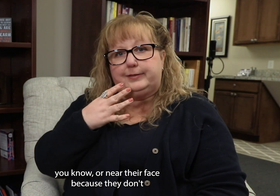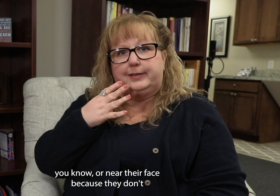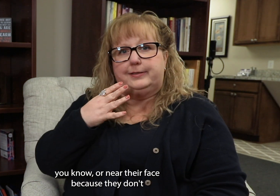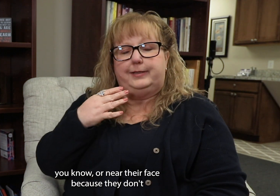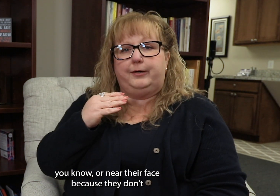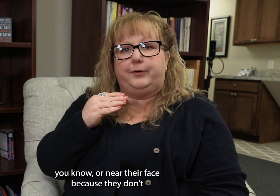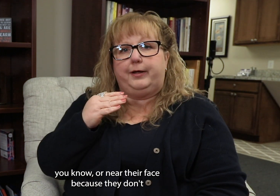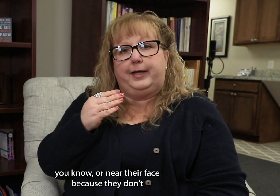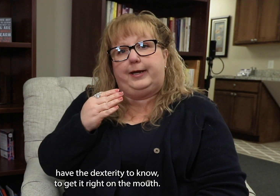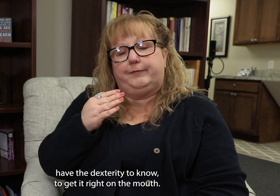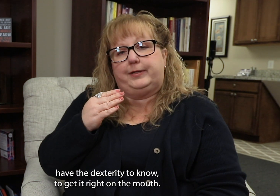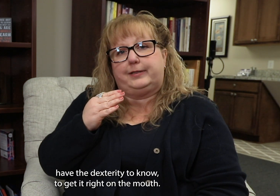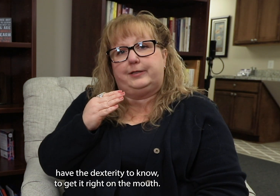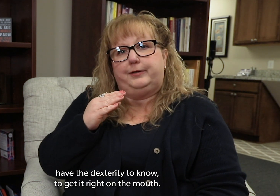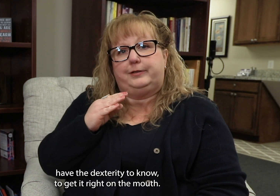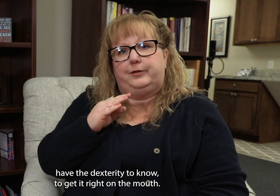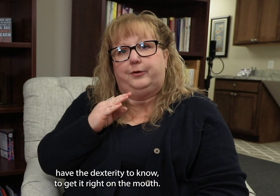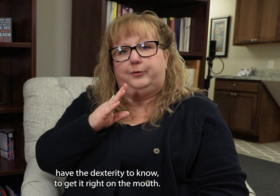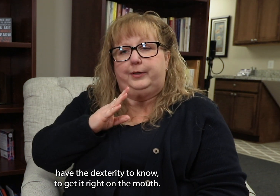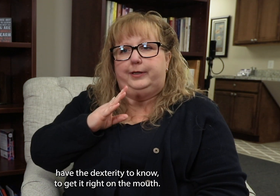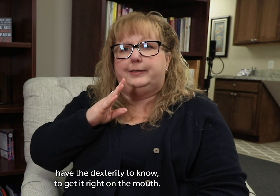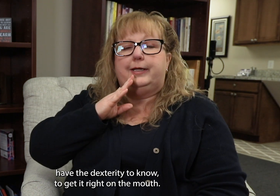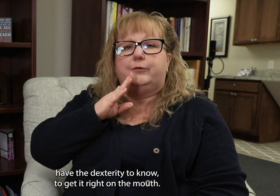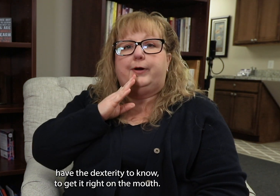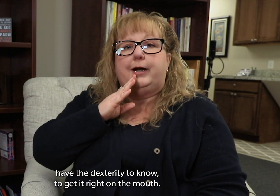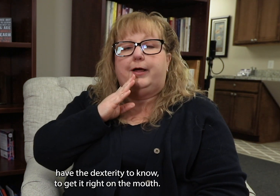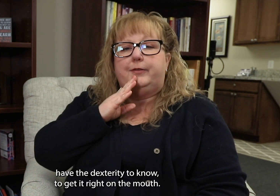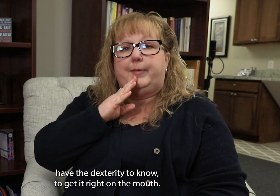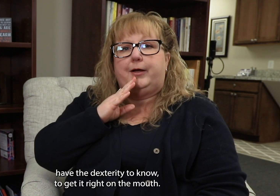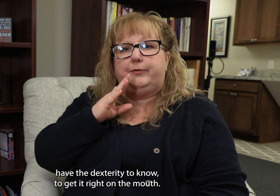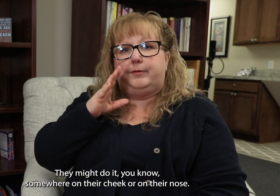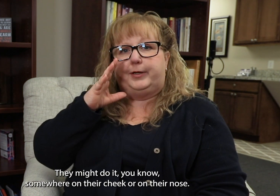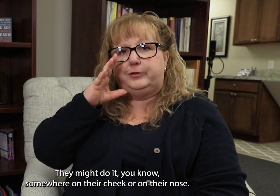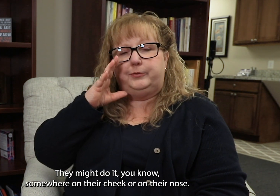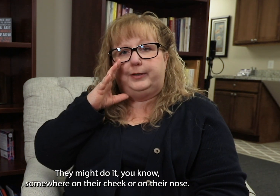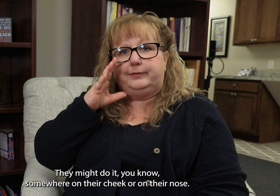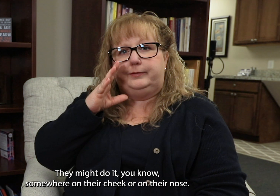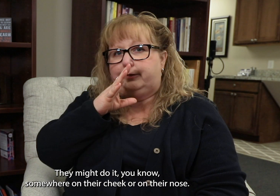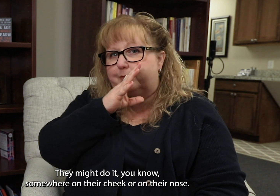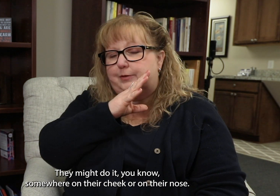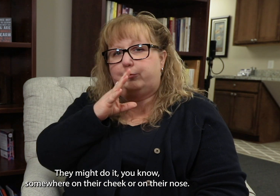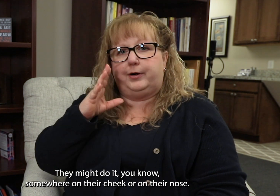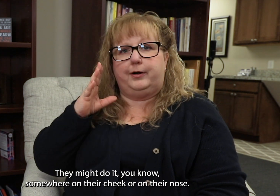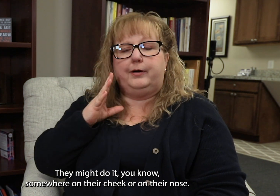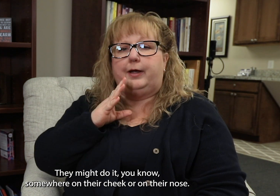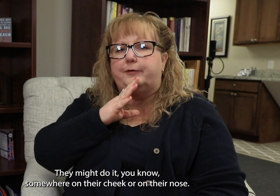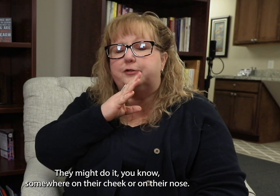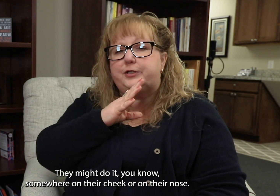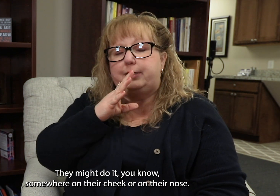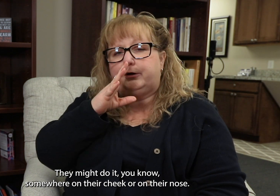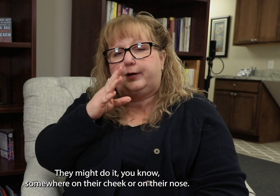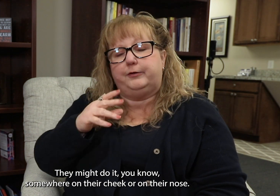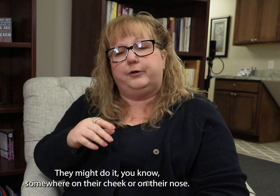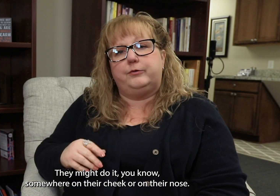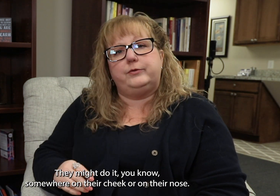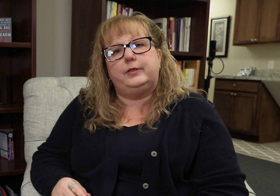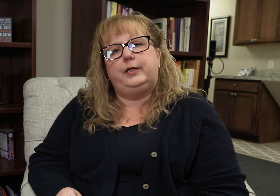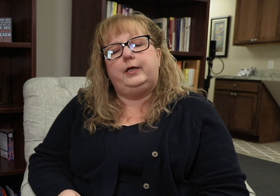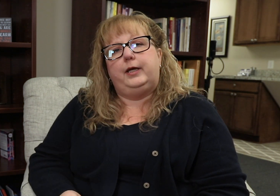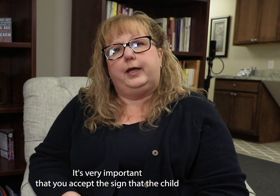because they don't, again, have the dexterity to know to get it right on the mouth. They might do it, you know, somewhere on their cheek or on their nose. It's